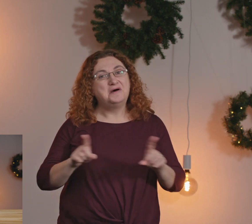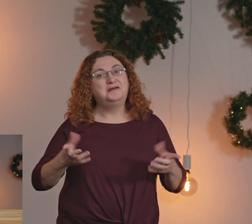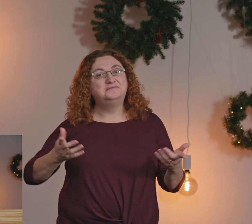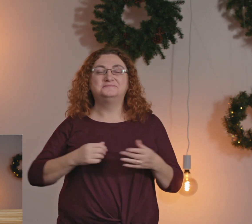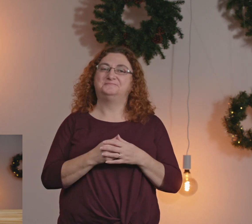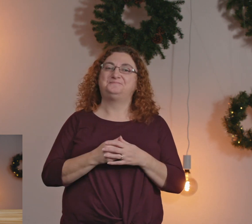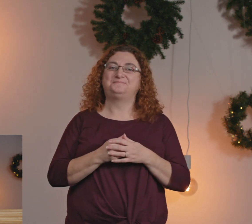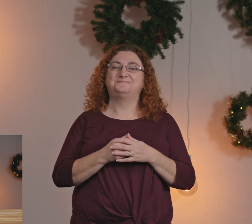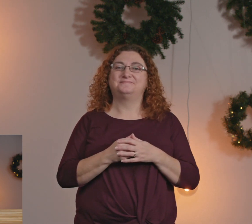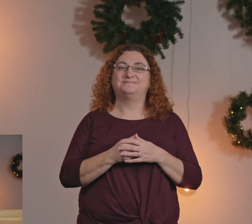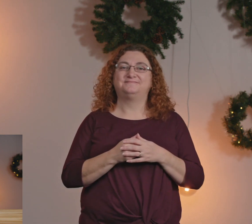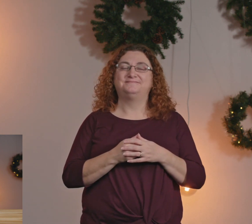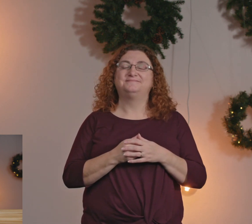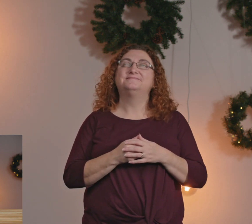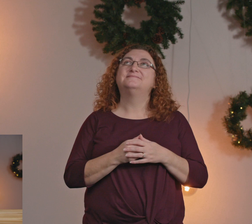That's the way it is